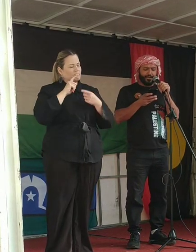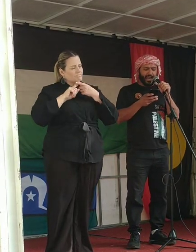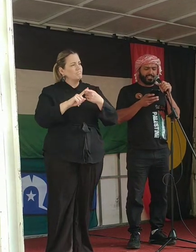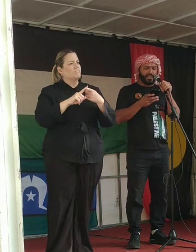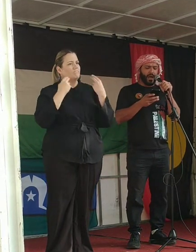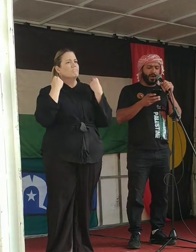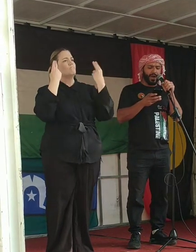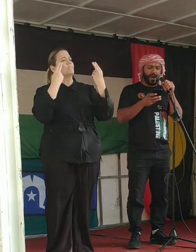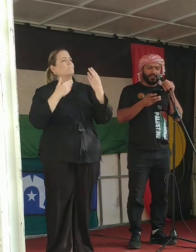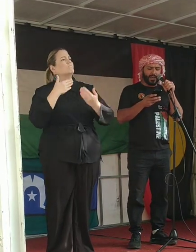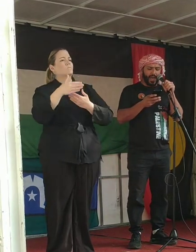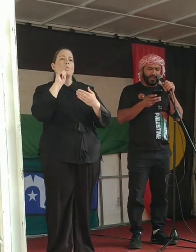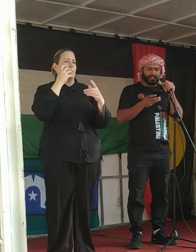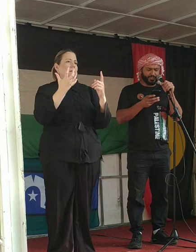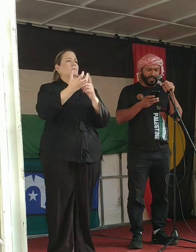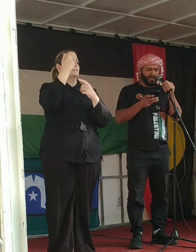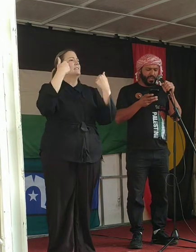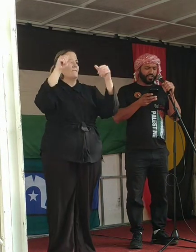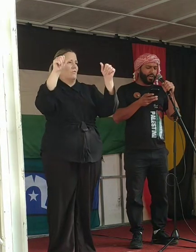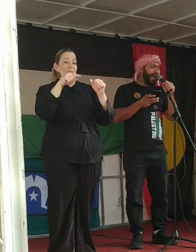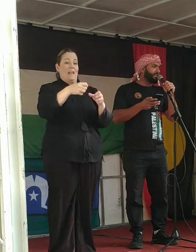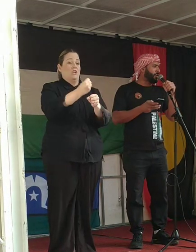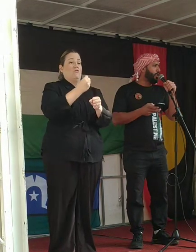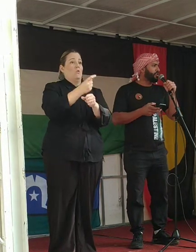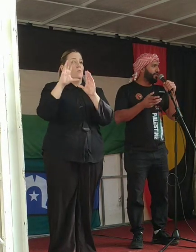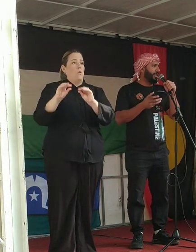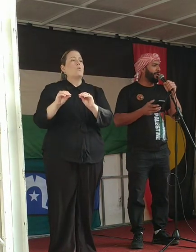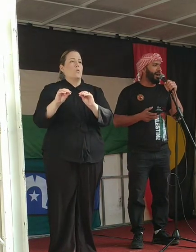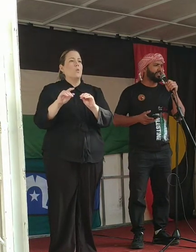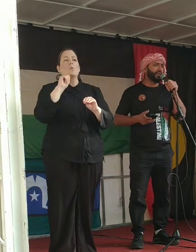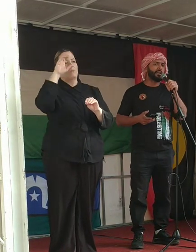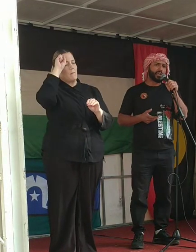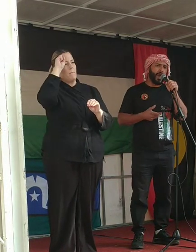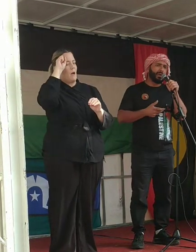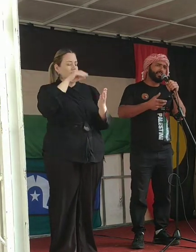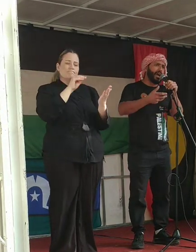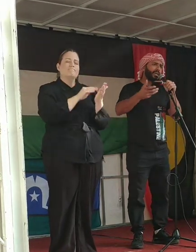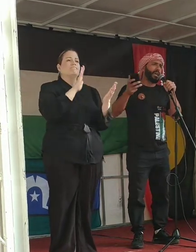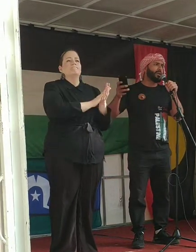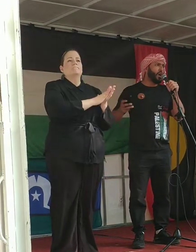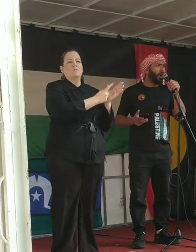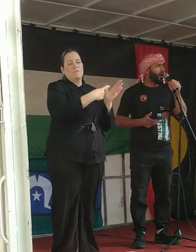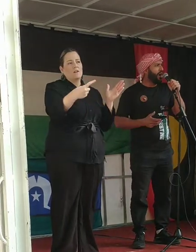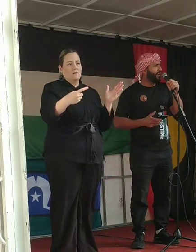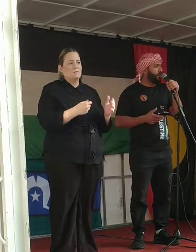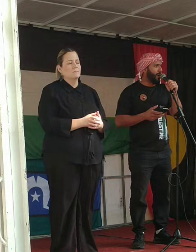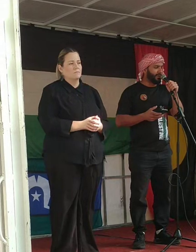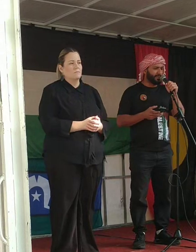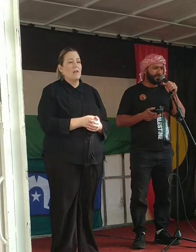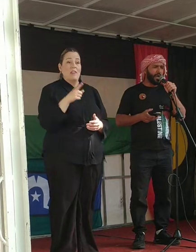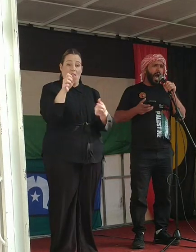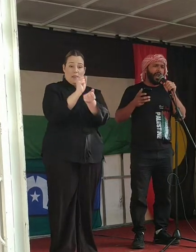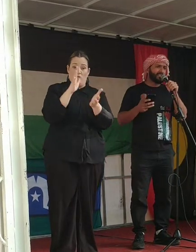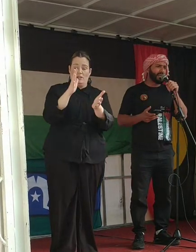is that generation that will write their name in history so that torch of liberation can be taken all over